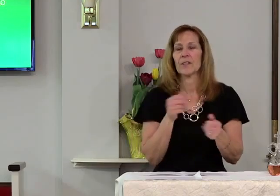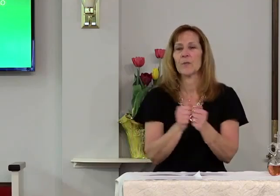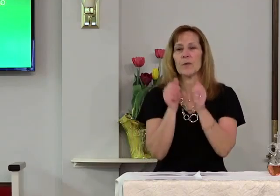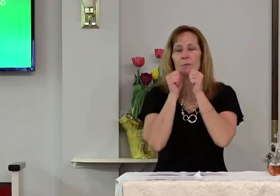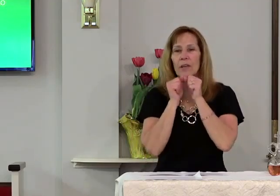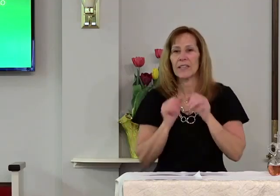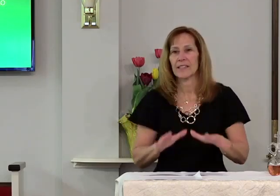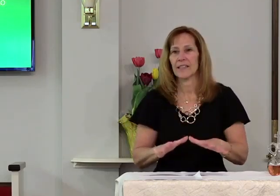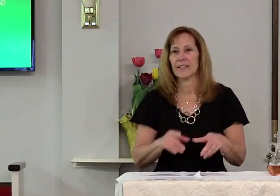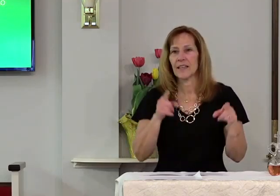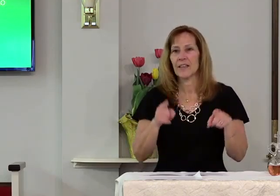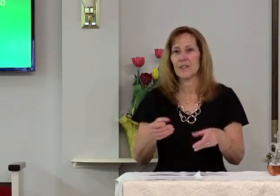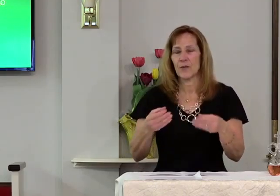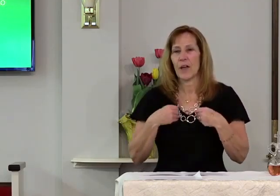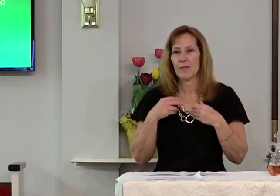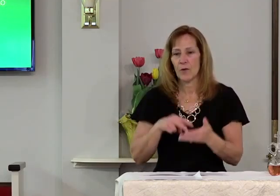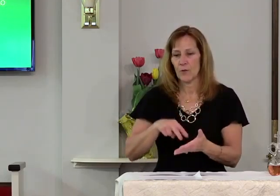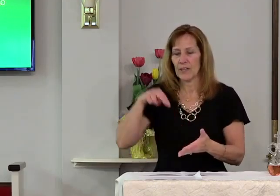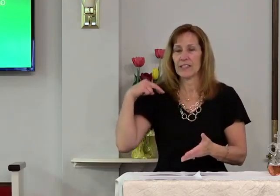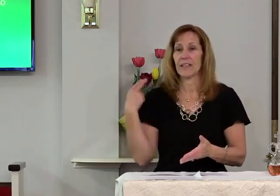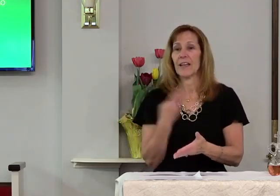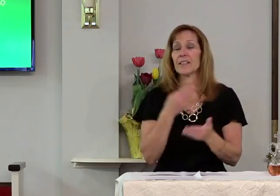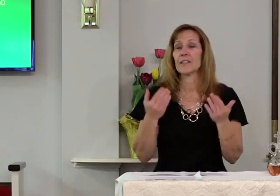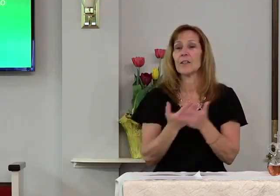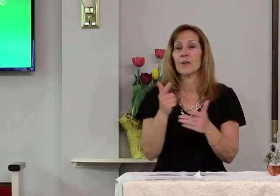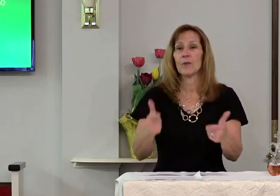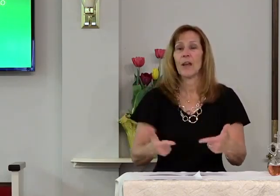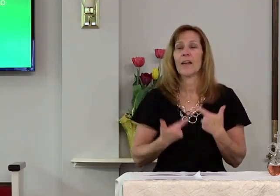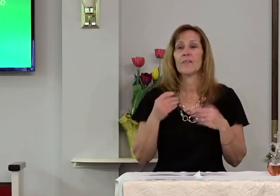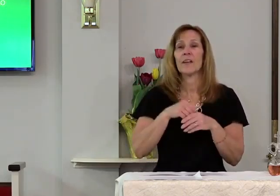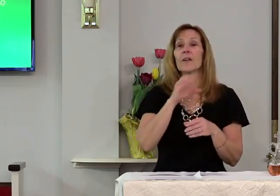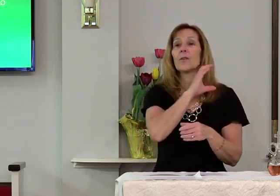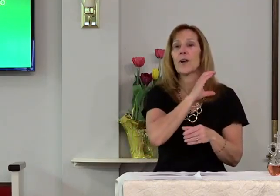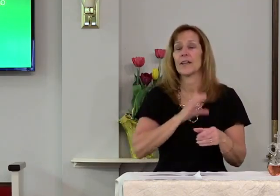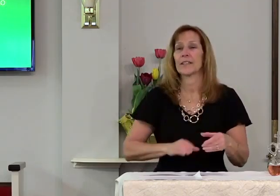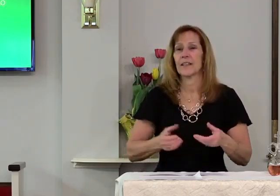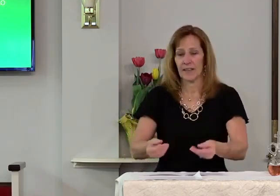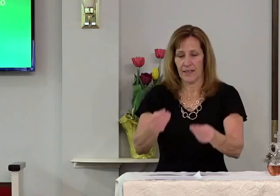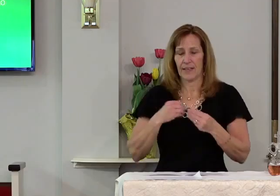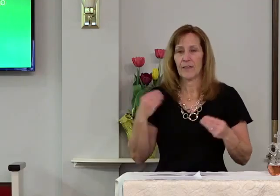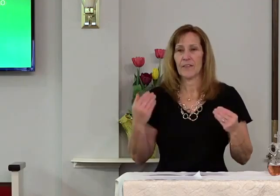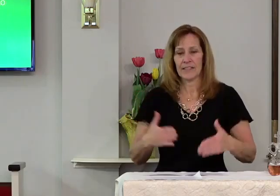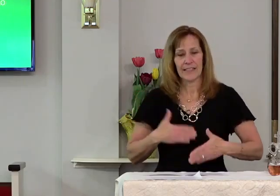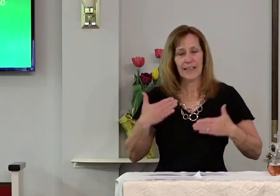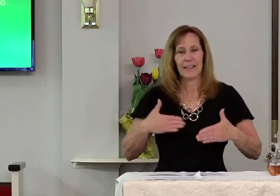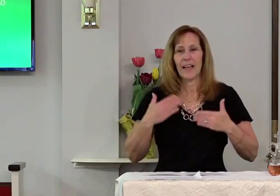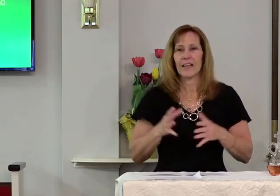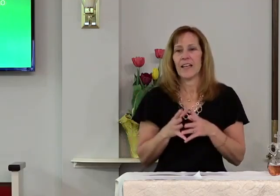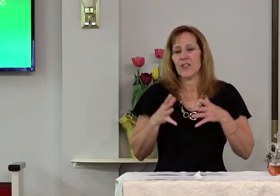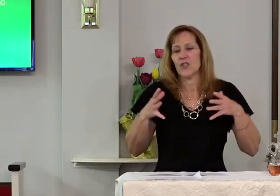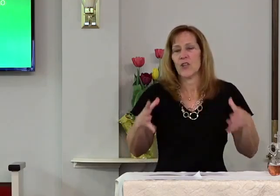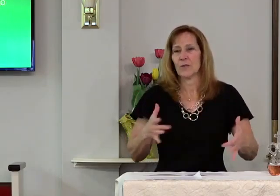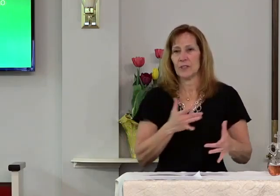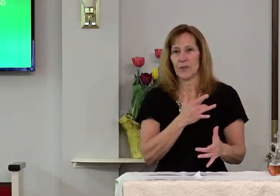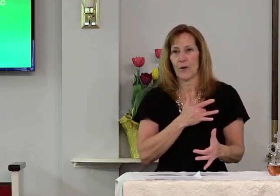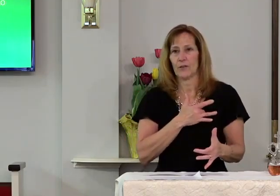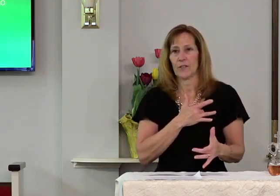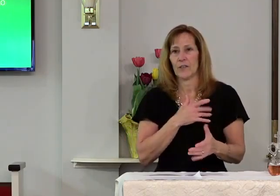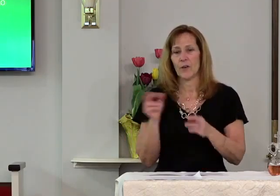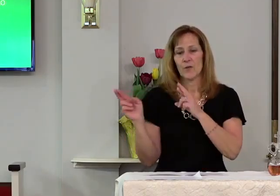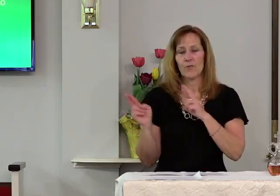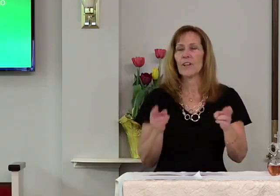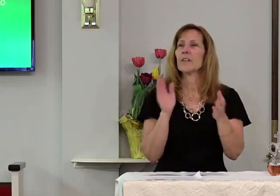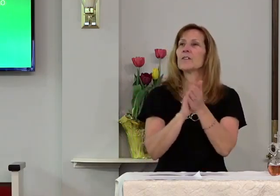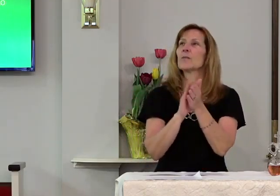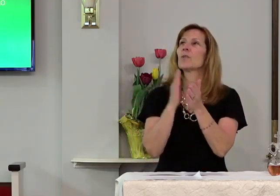as you have raised us to new life in christ give us glad and generous hearts ready